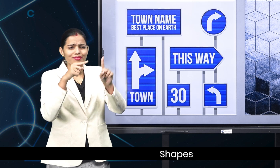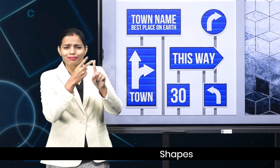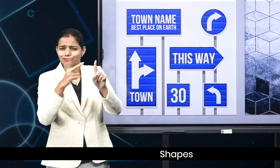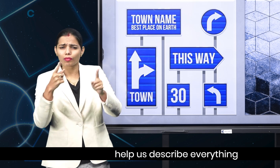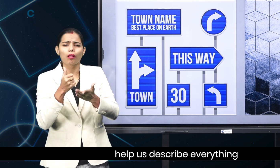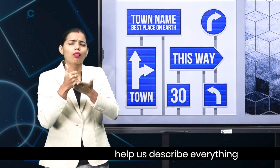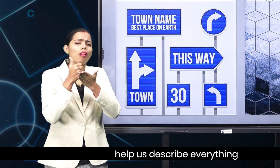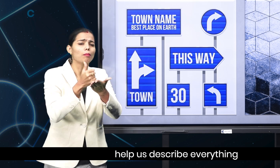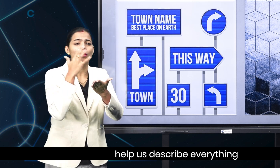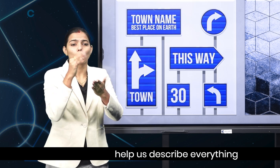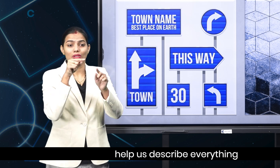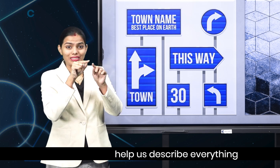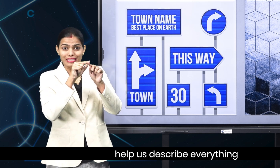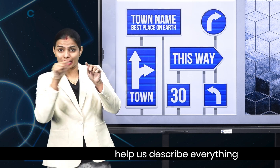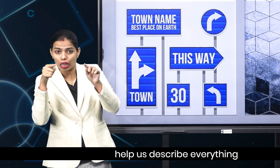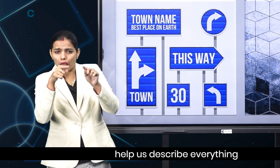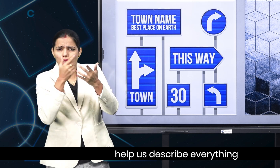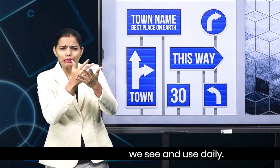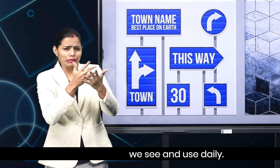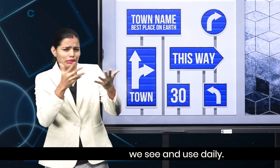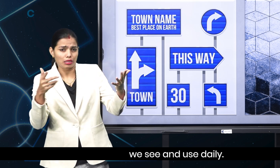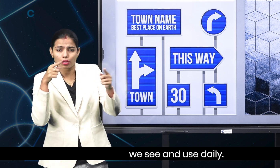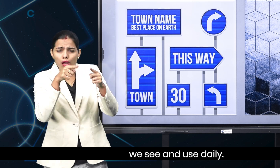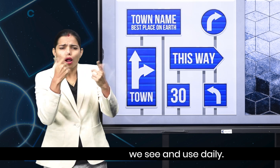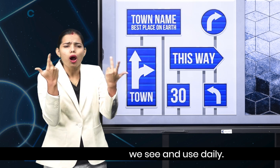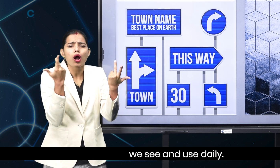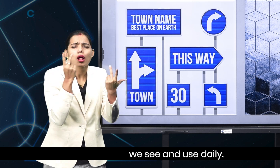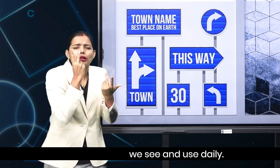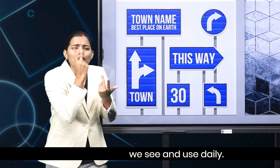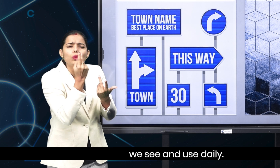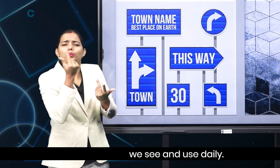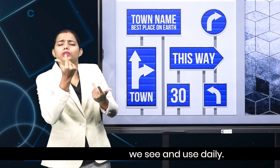Shapes help us describe everything we see and use daily.